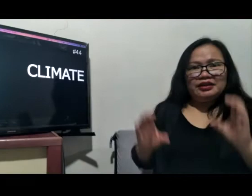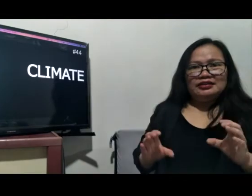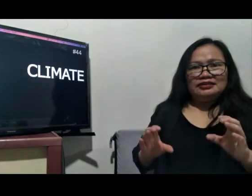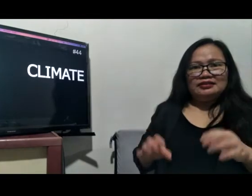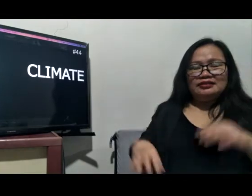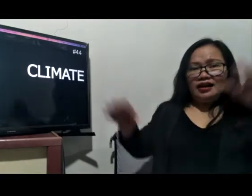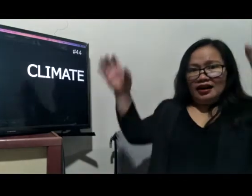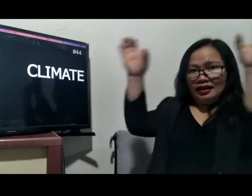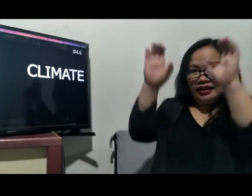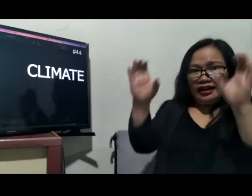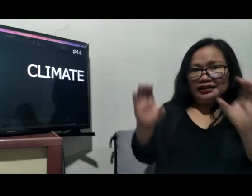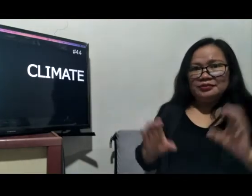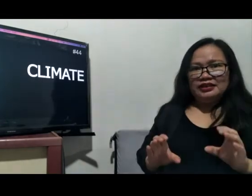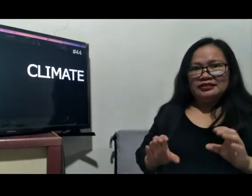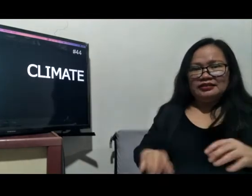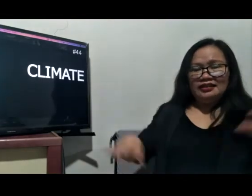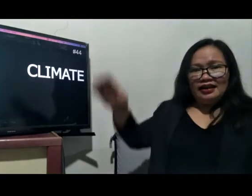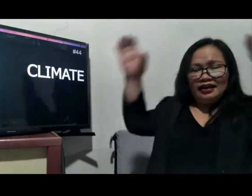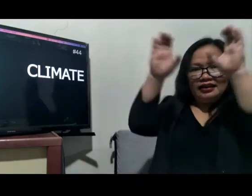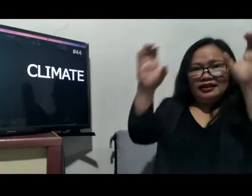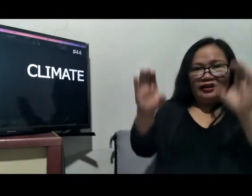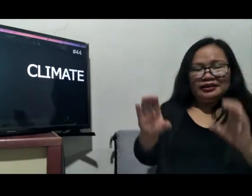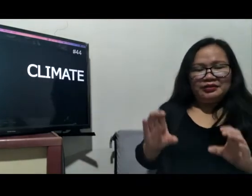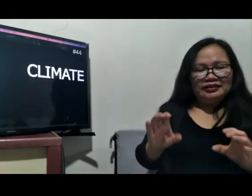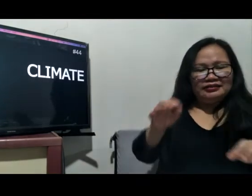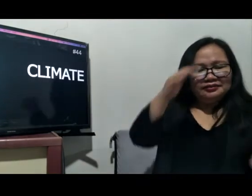Climate. Climate. Climate.